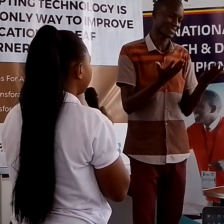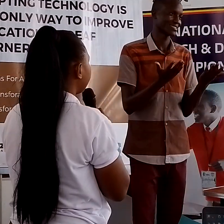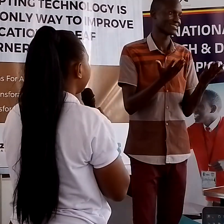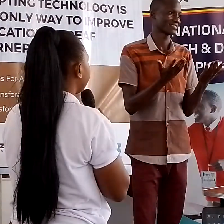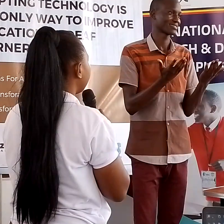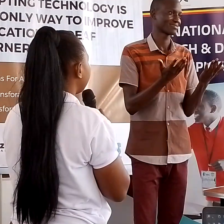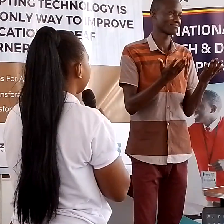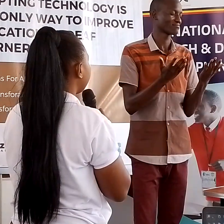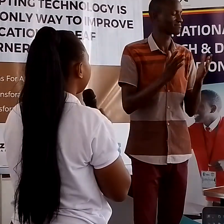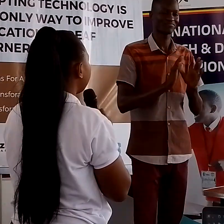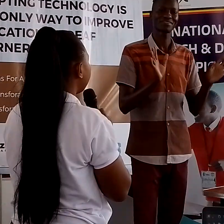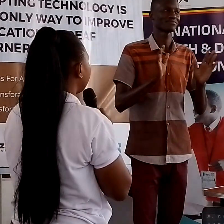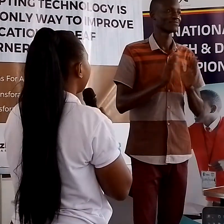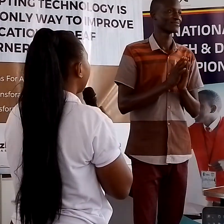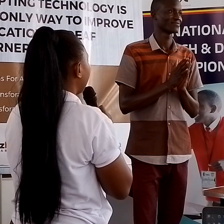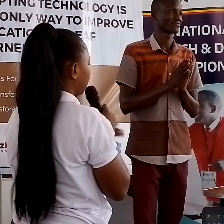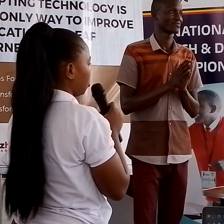University.